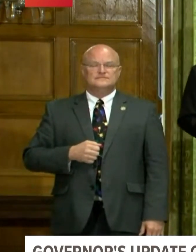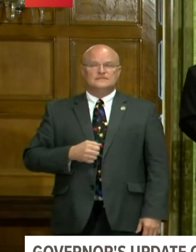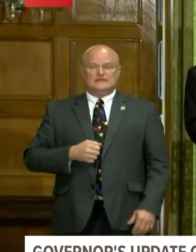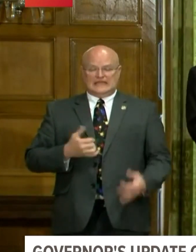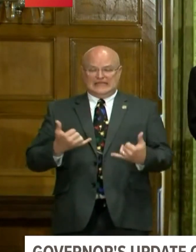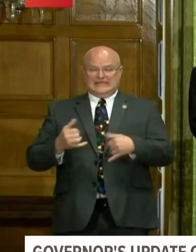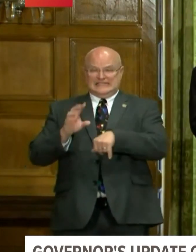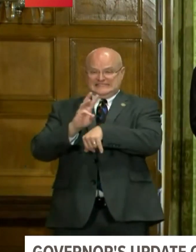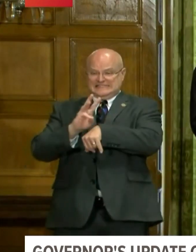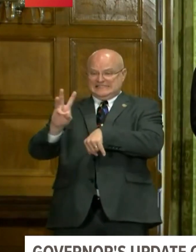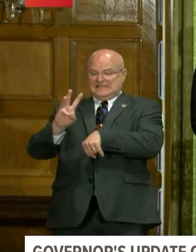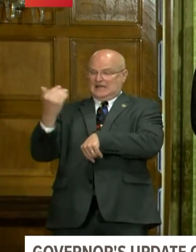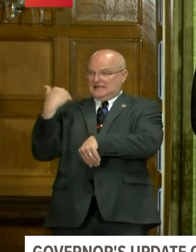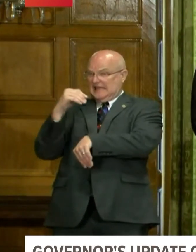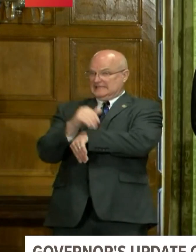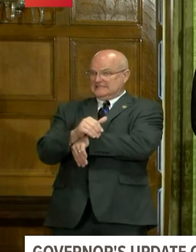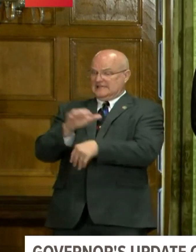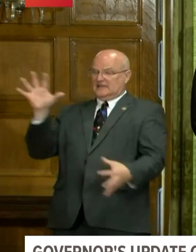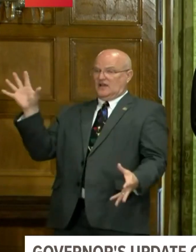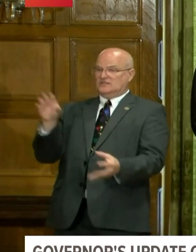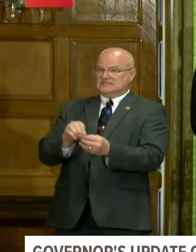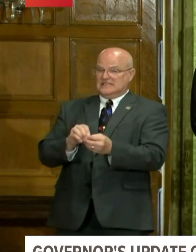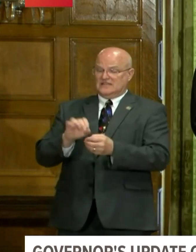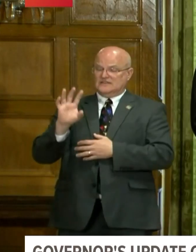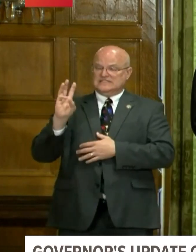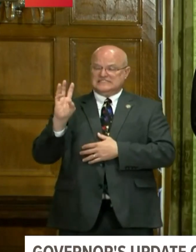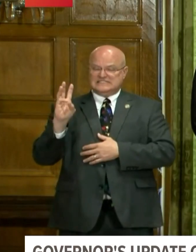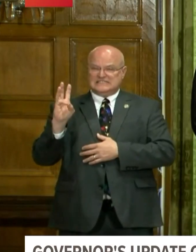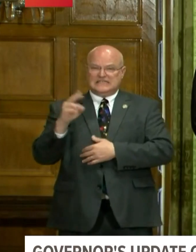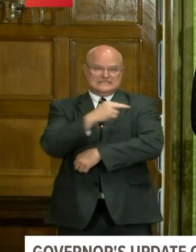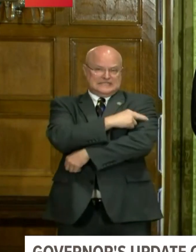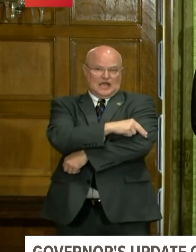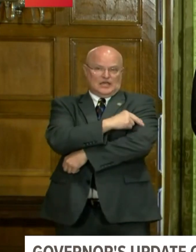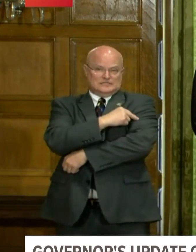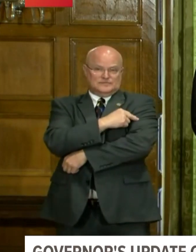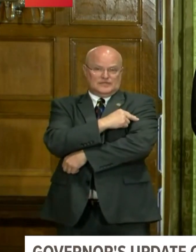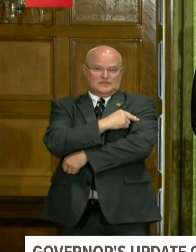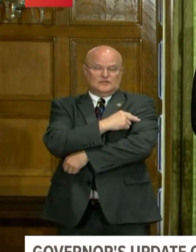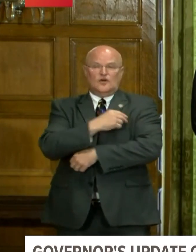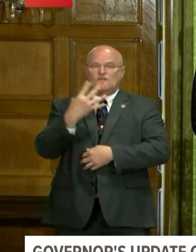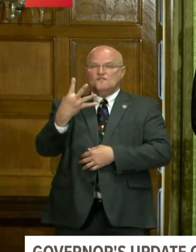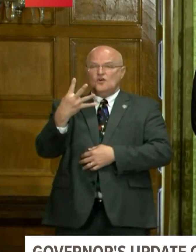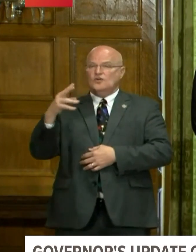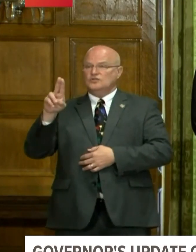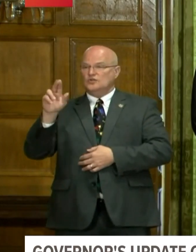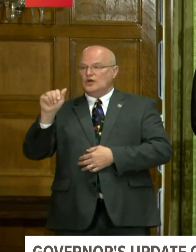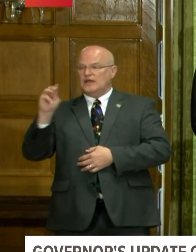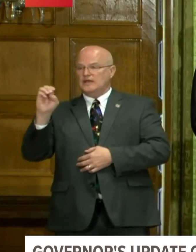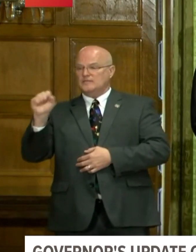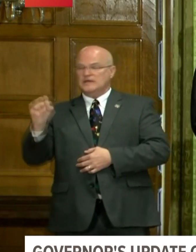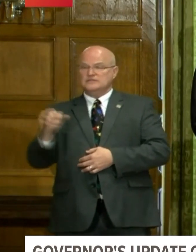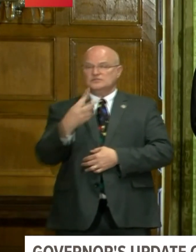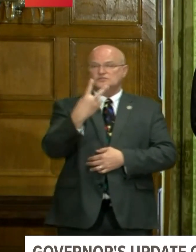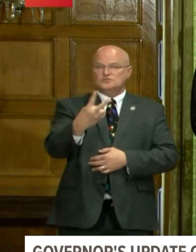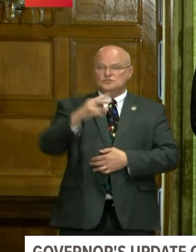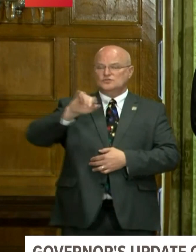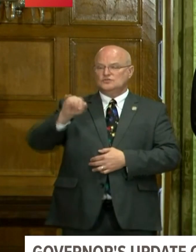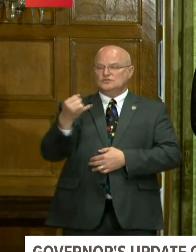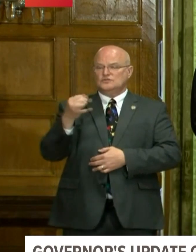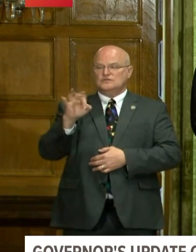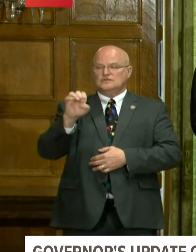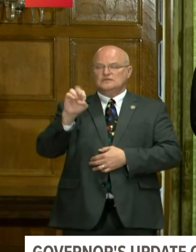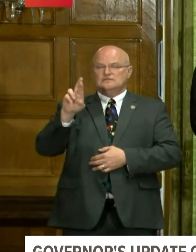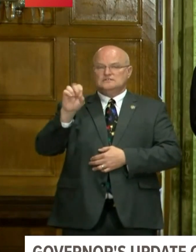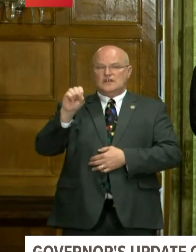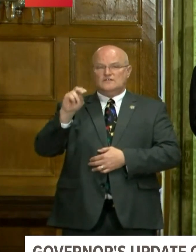As of 6 p.m. yesterday, there were a total of 6 inmates hospitalized, 4 at UAMS and 2 at Jefferson Regional.